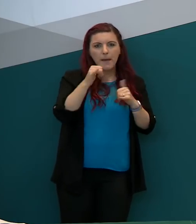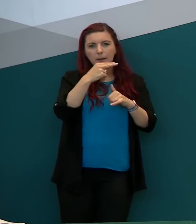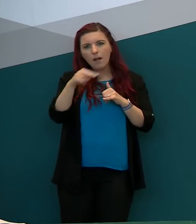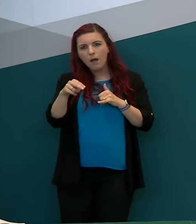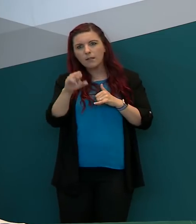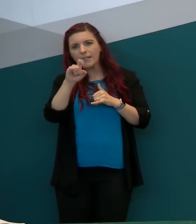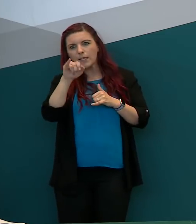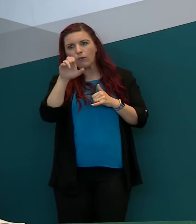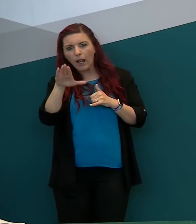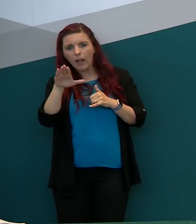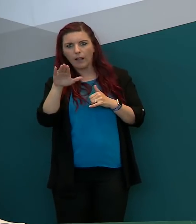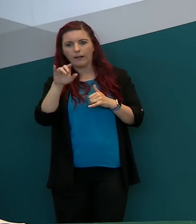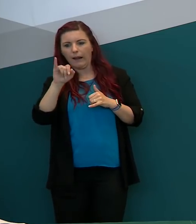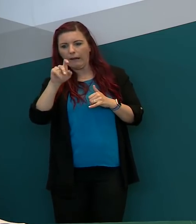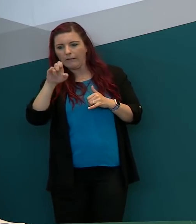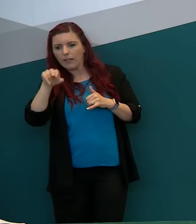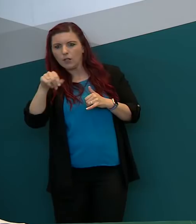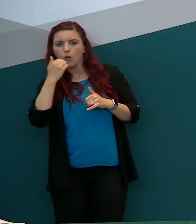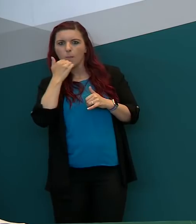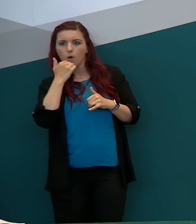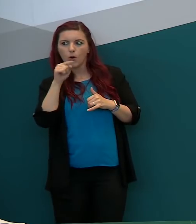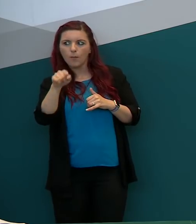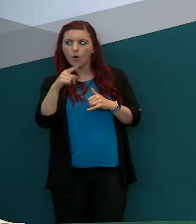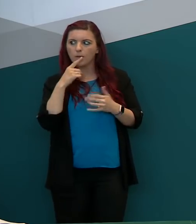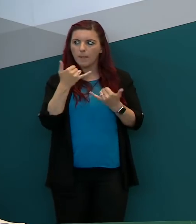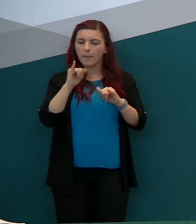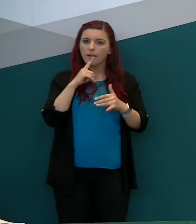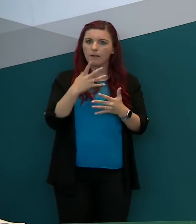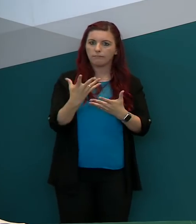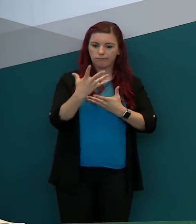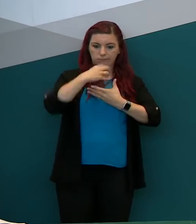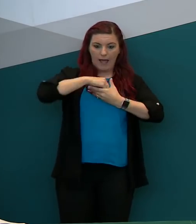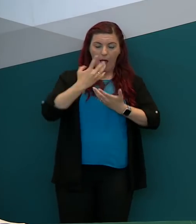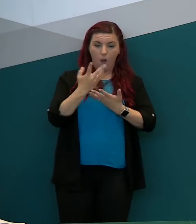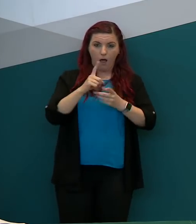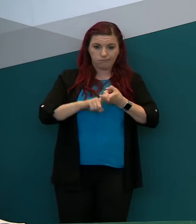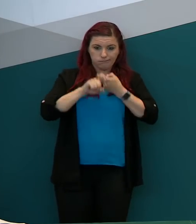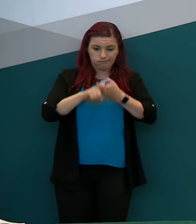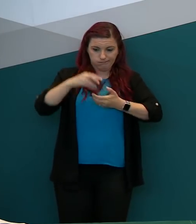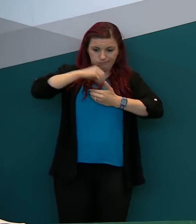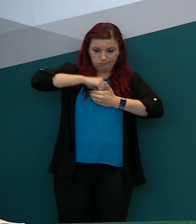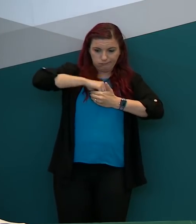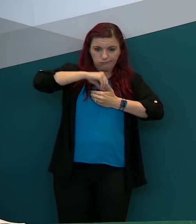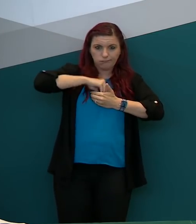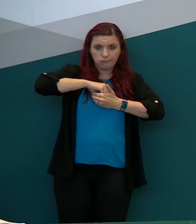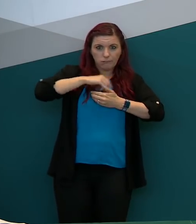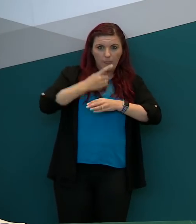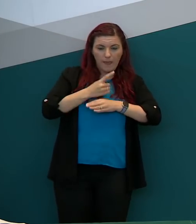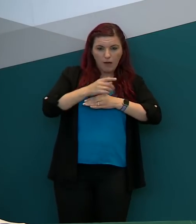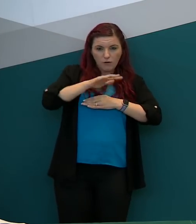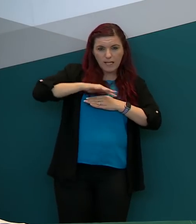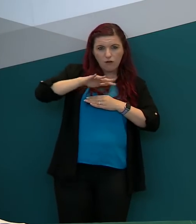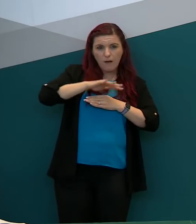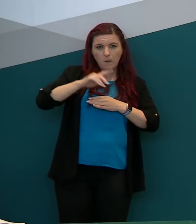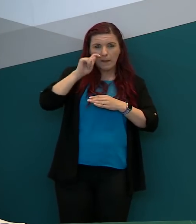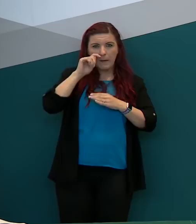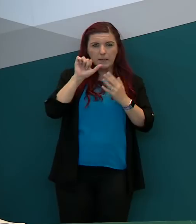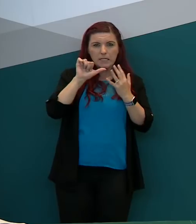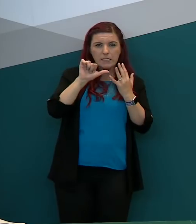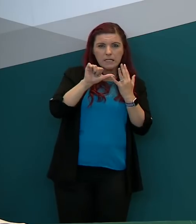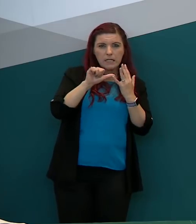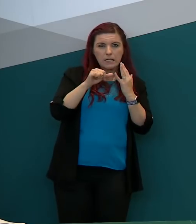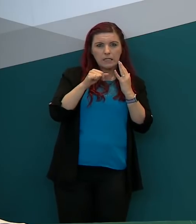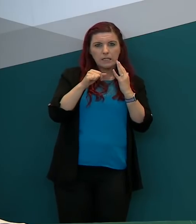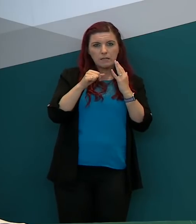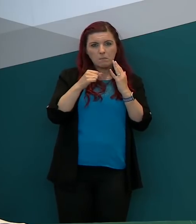The incubation period, but the period of infectivity then for us in this country, and it's in and around, I think, 6.5,